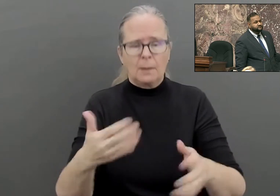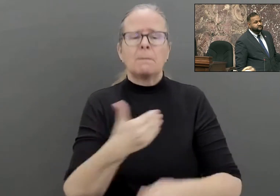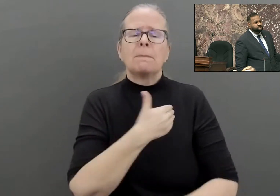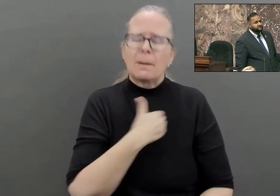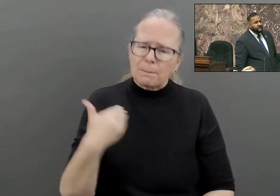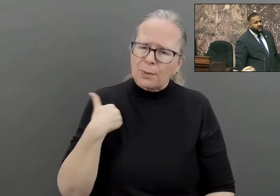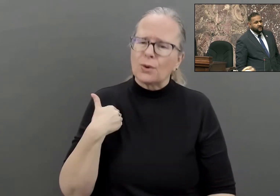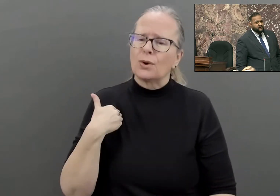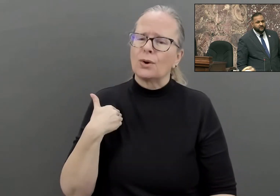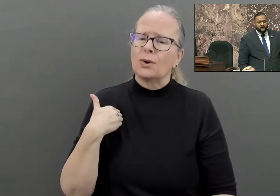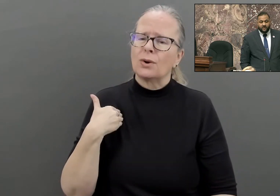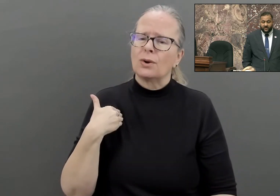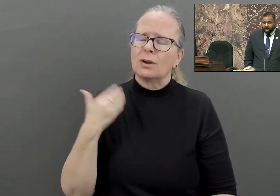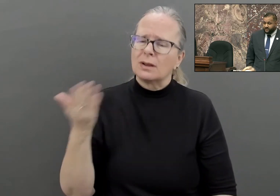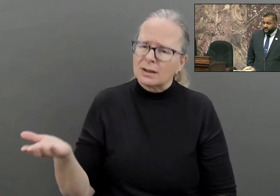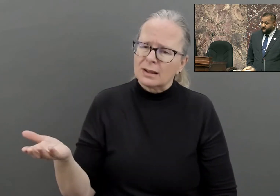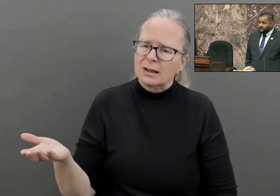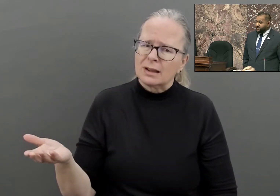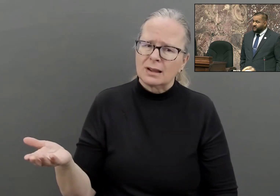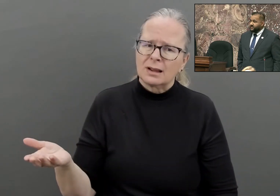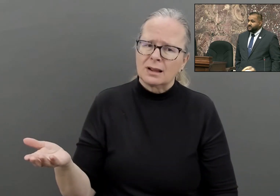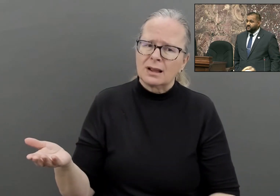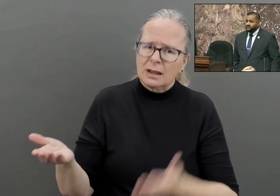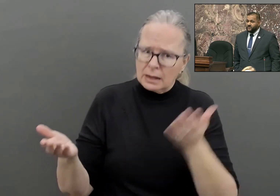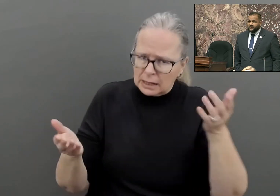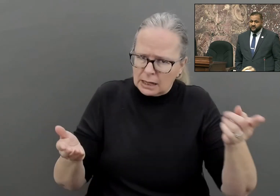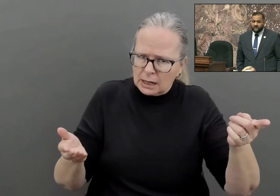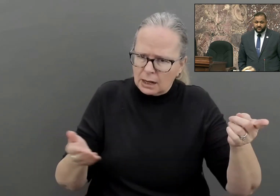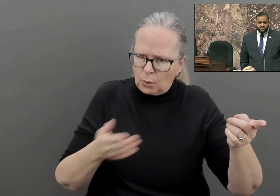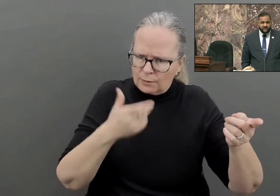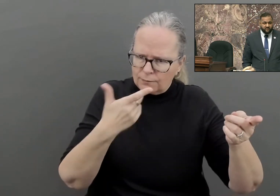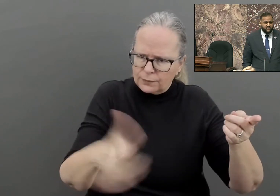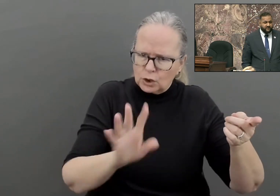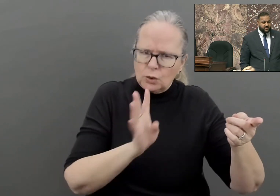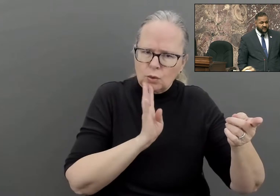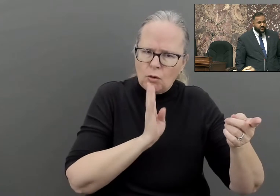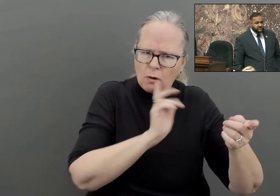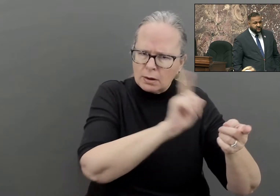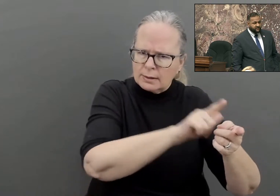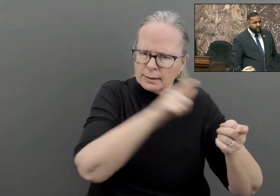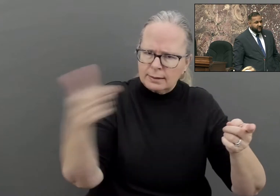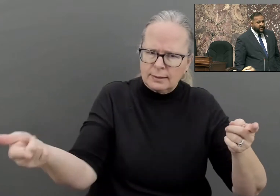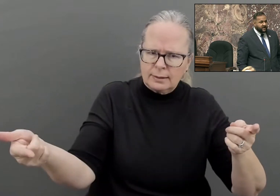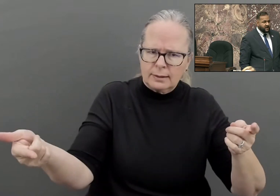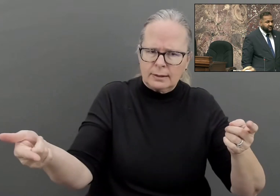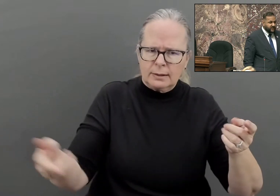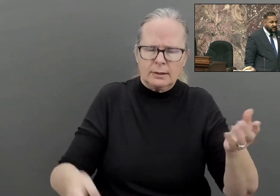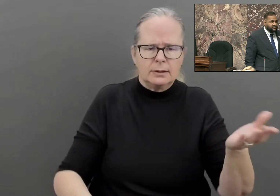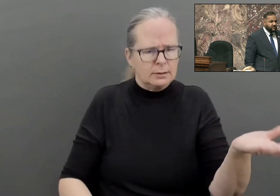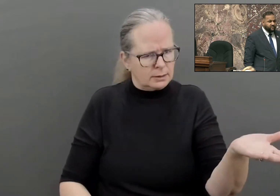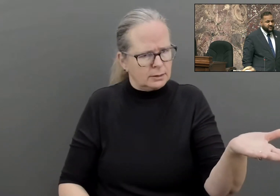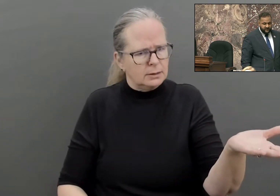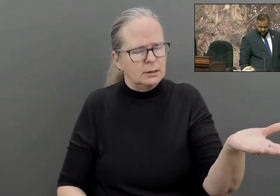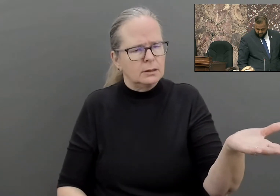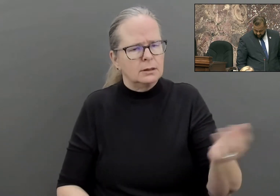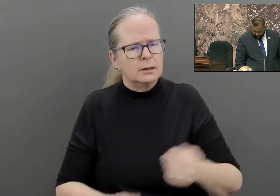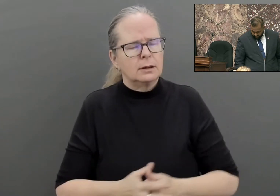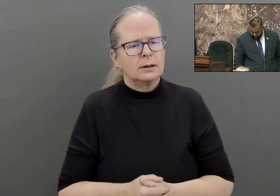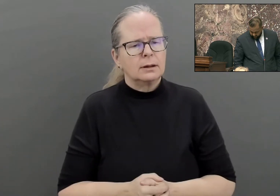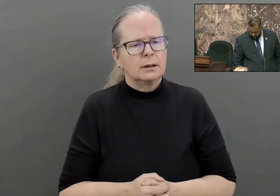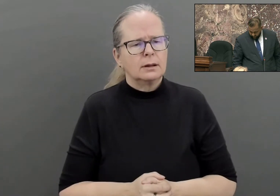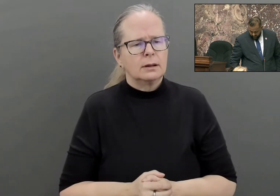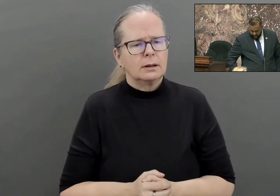Minister will conclude. Well, Mr. Speaker, we launched a number of key initiatives. We provided an update on our BC